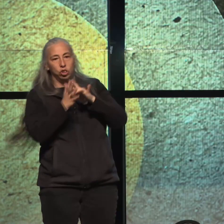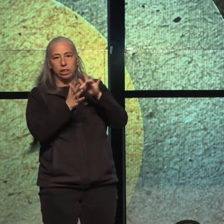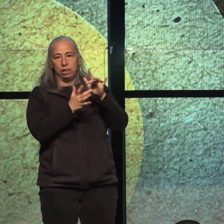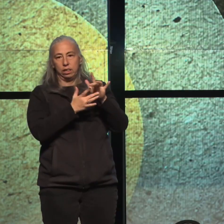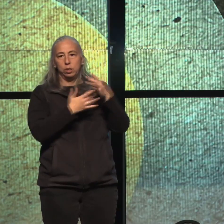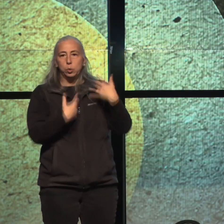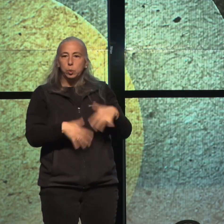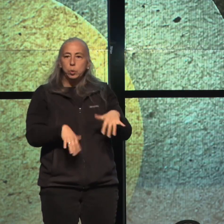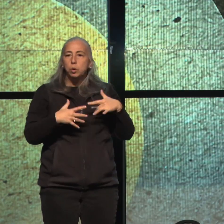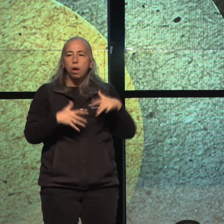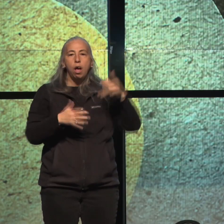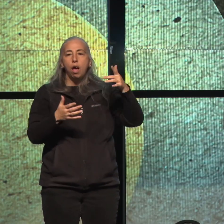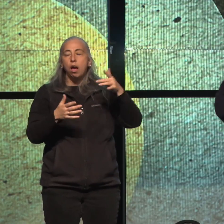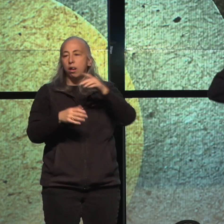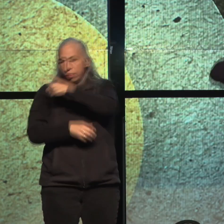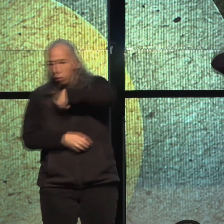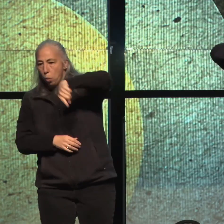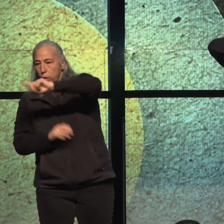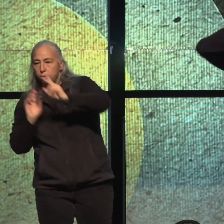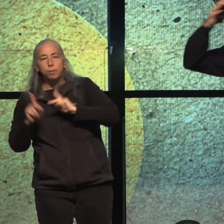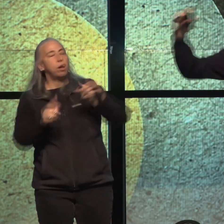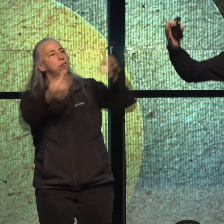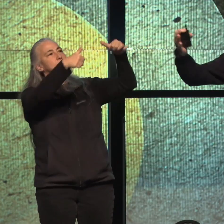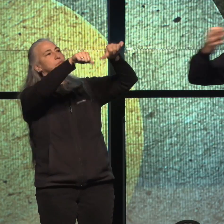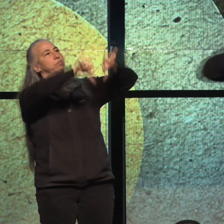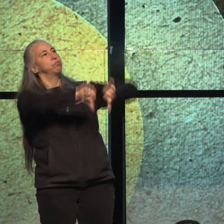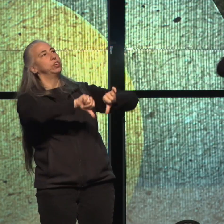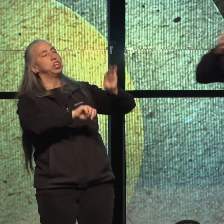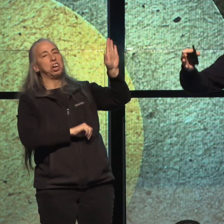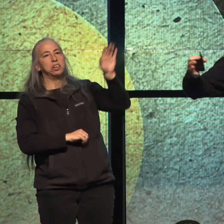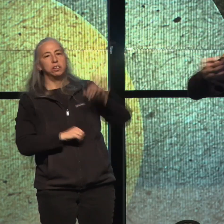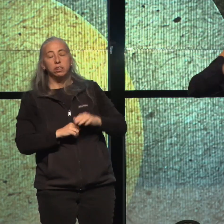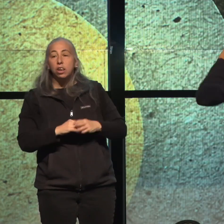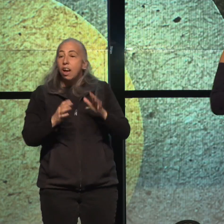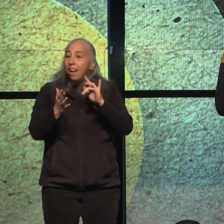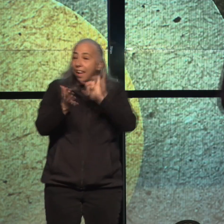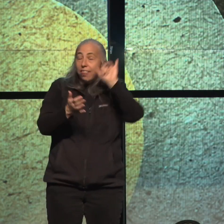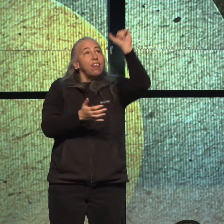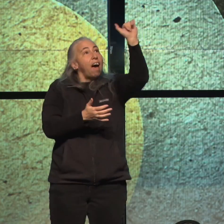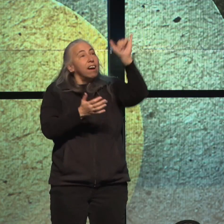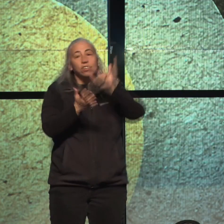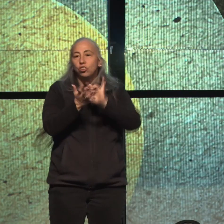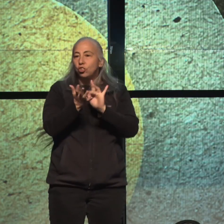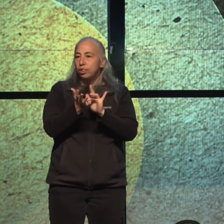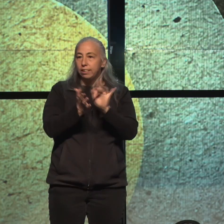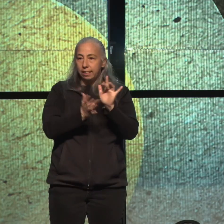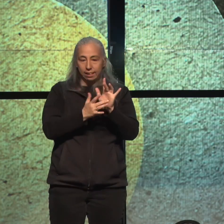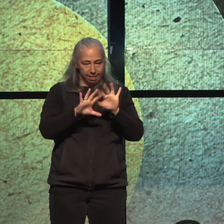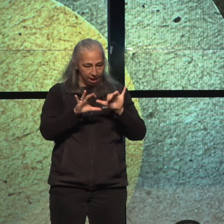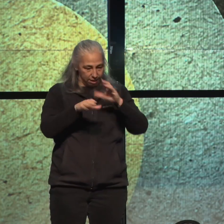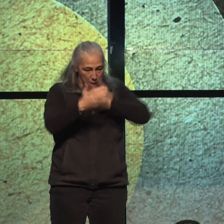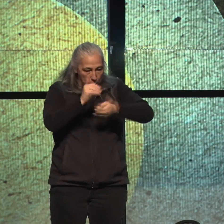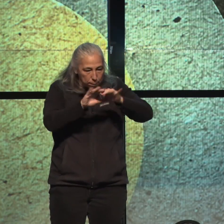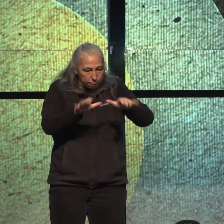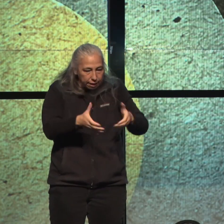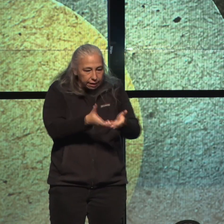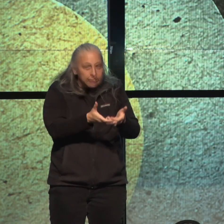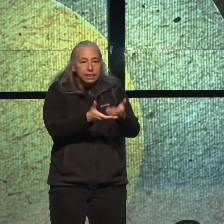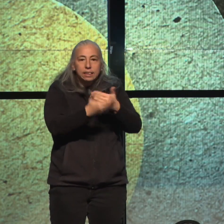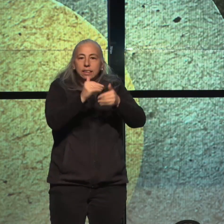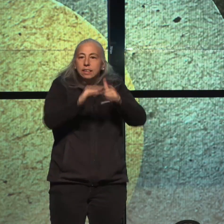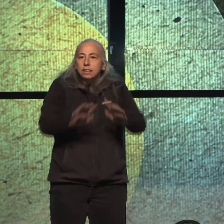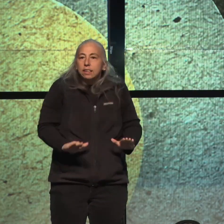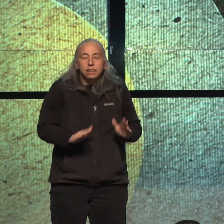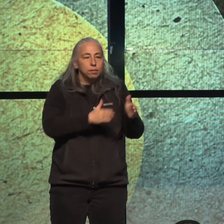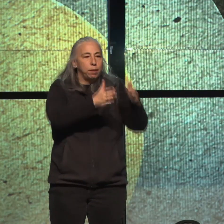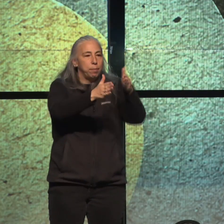rejected. That Jesus doesn't exist in so many of our circles because that Jesus has been replaced, and that peacemaking